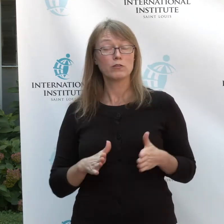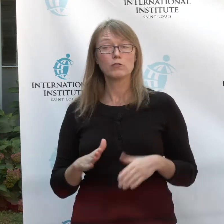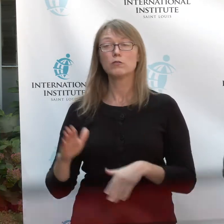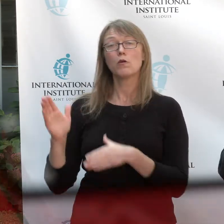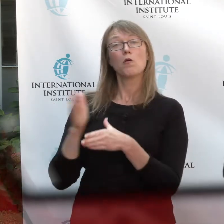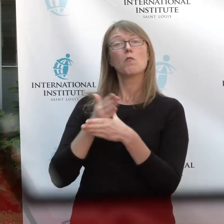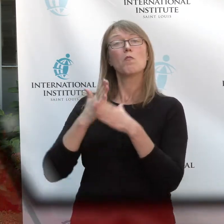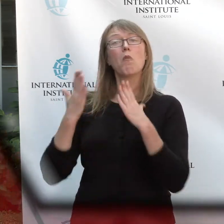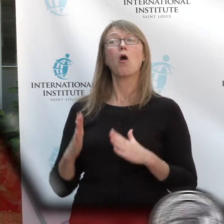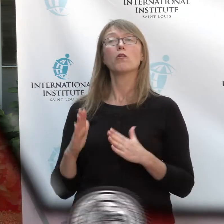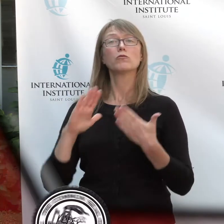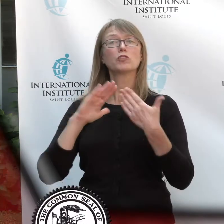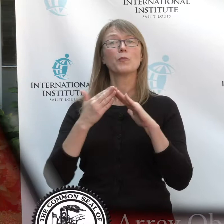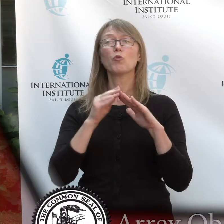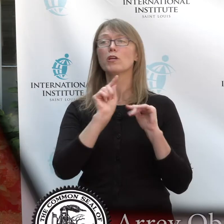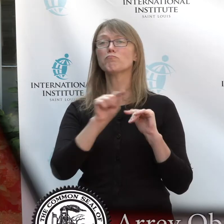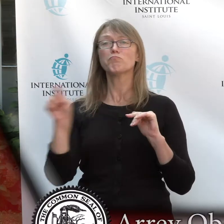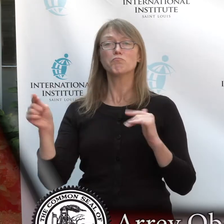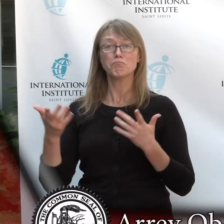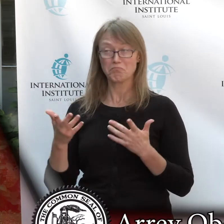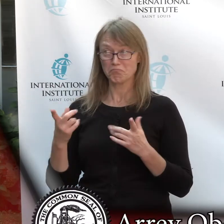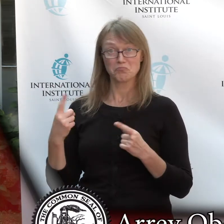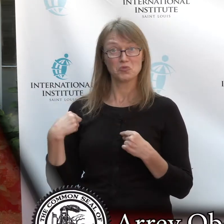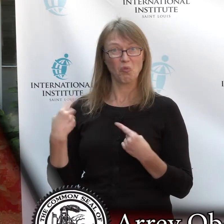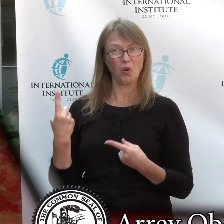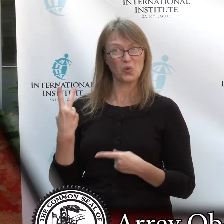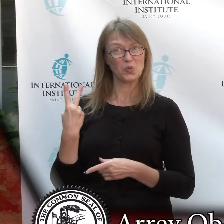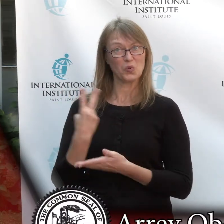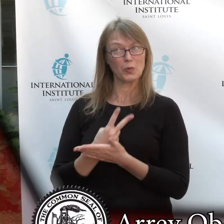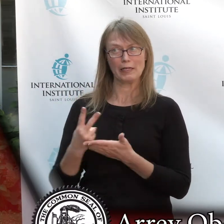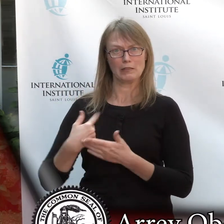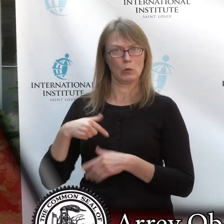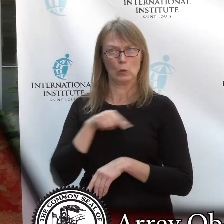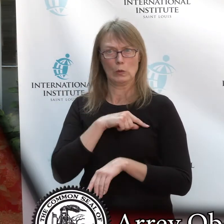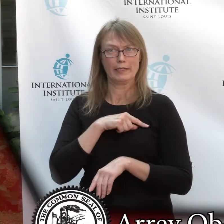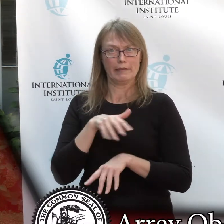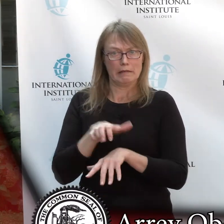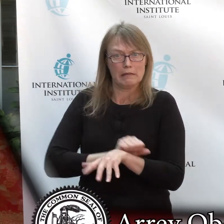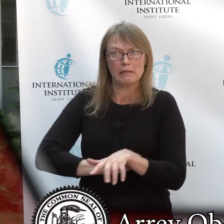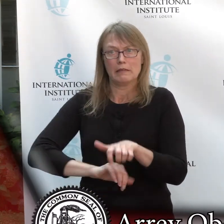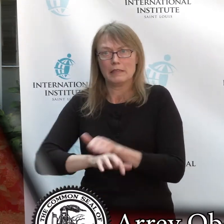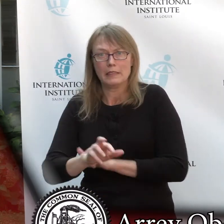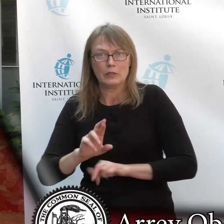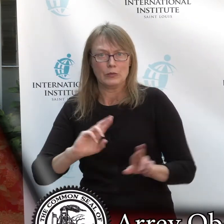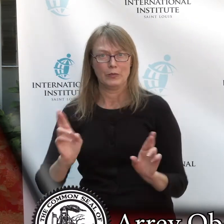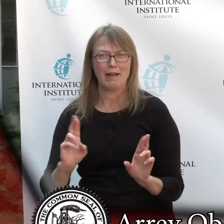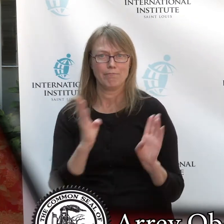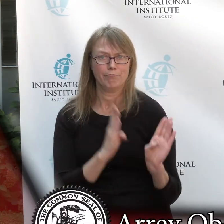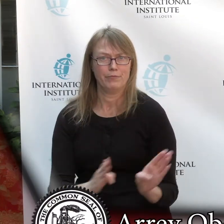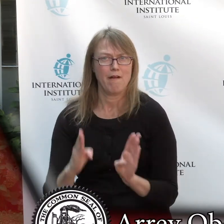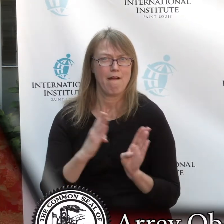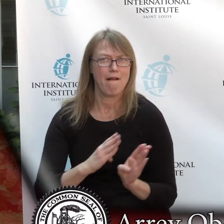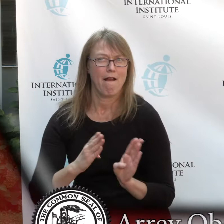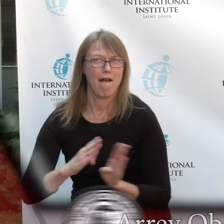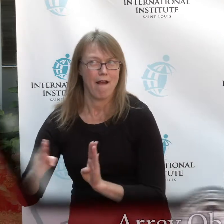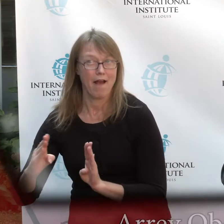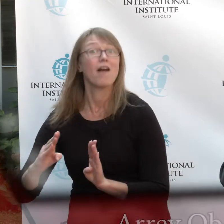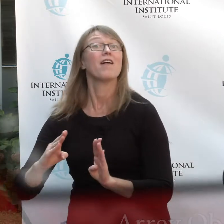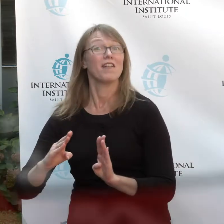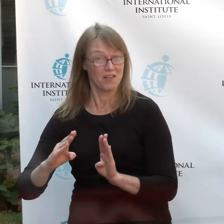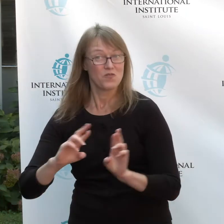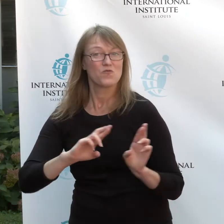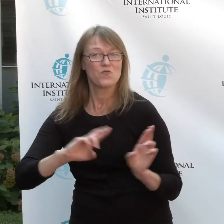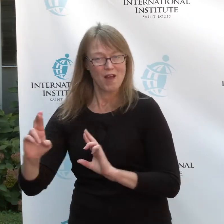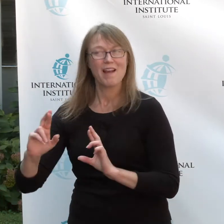community in the last 2 weeks as we have ramped up capacity to welcome the Afghans here.